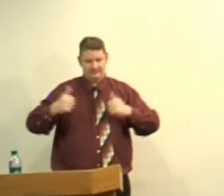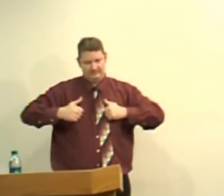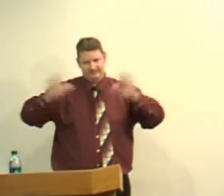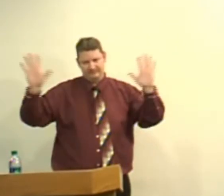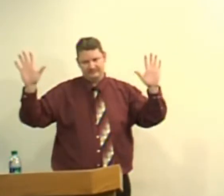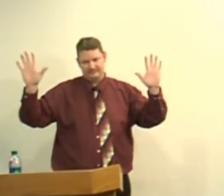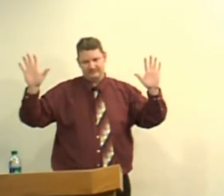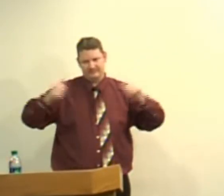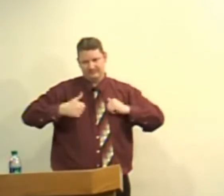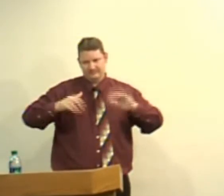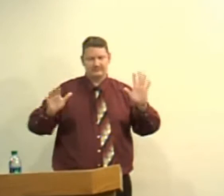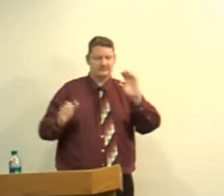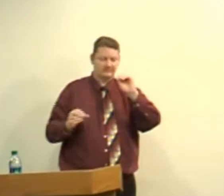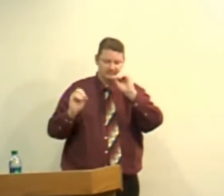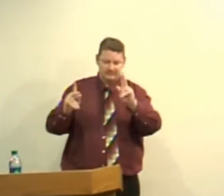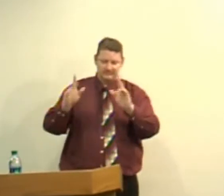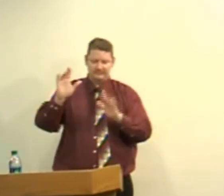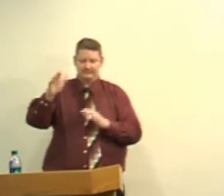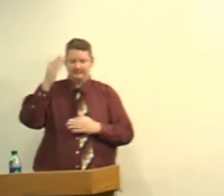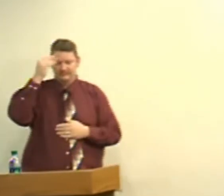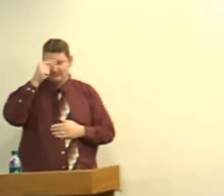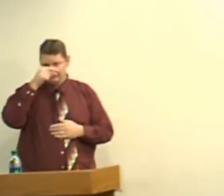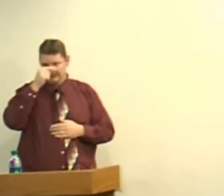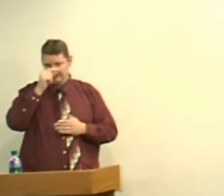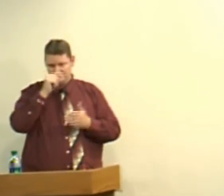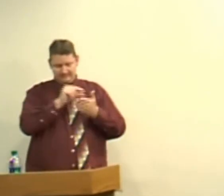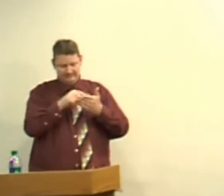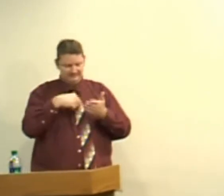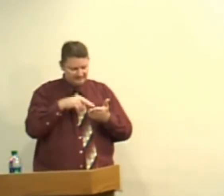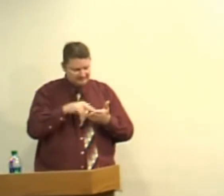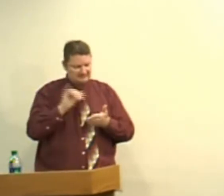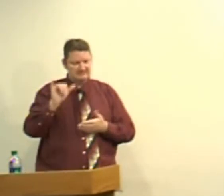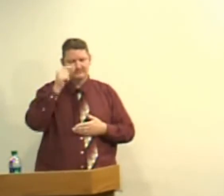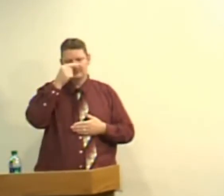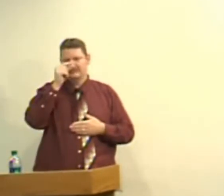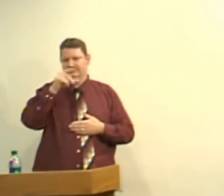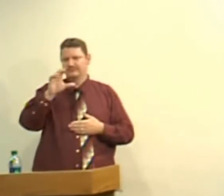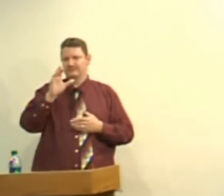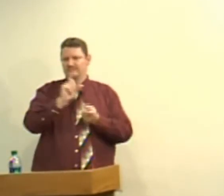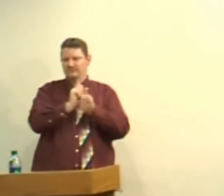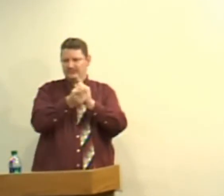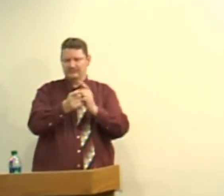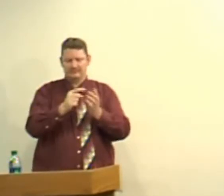One of things that keeps all of us, choosing that correct path, is sacrifice.